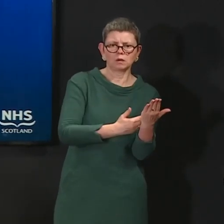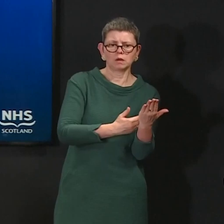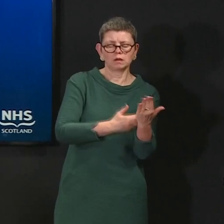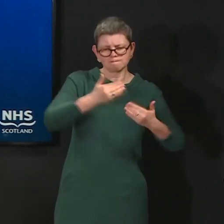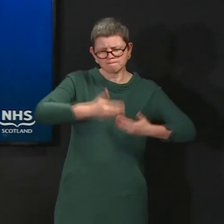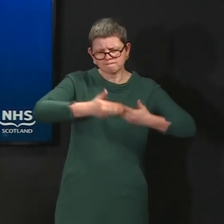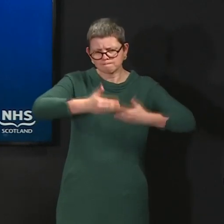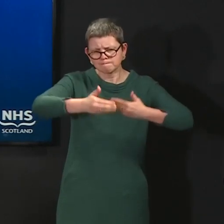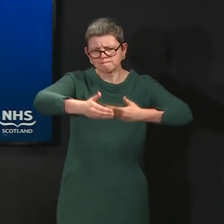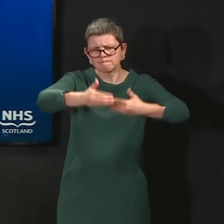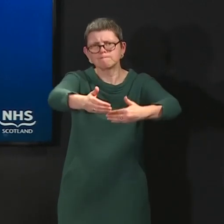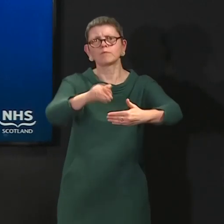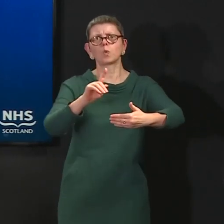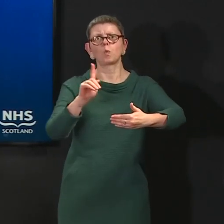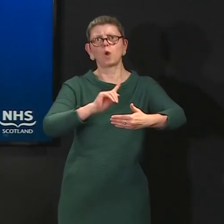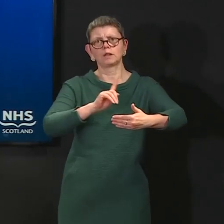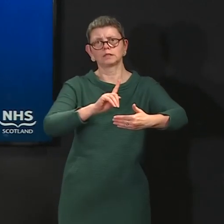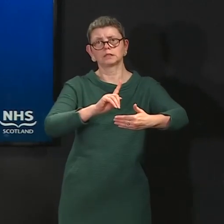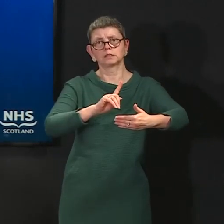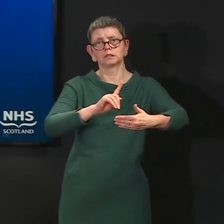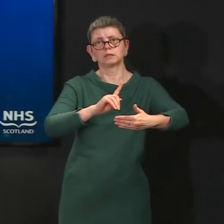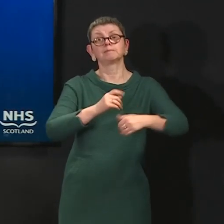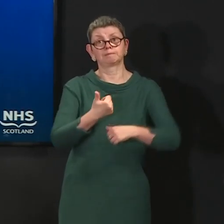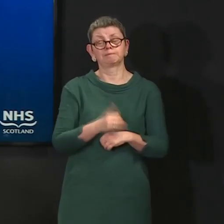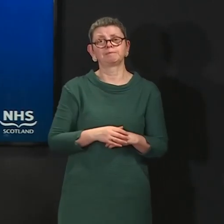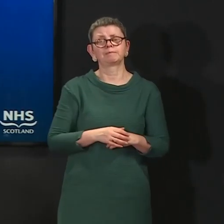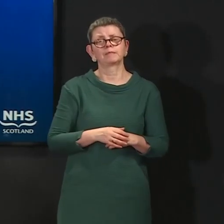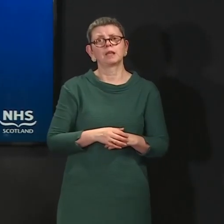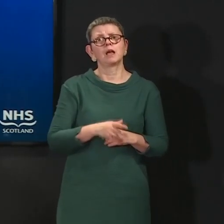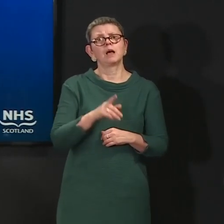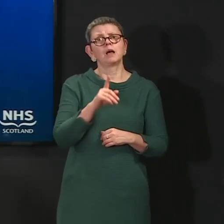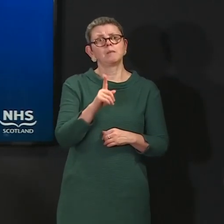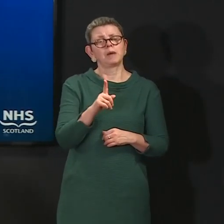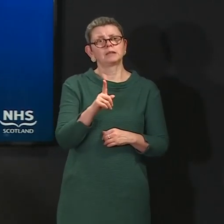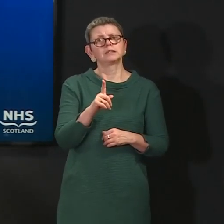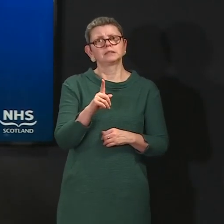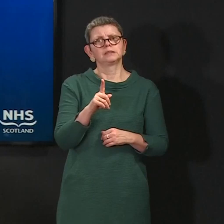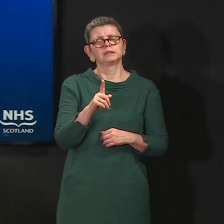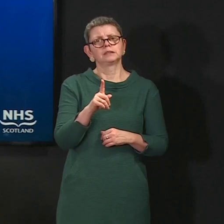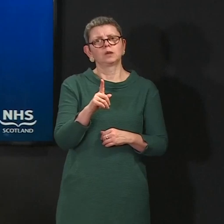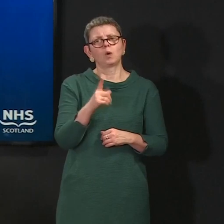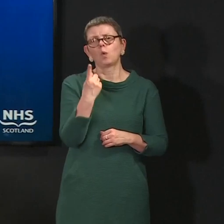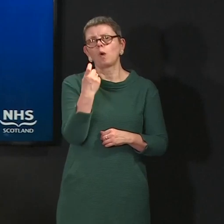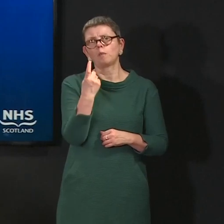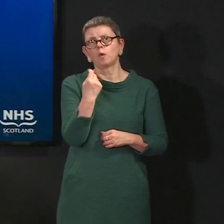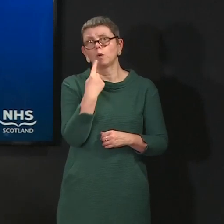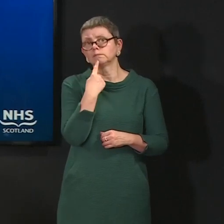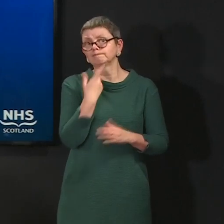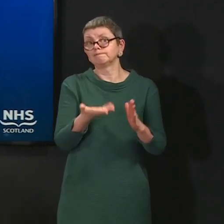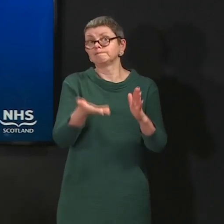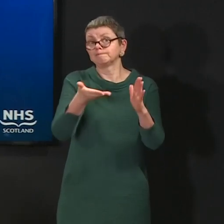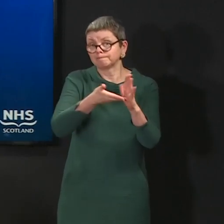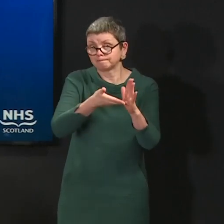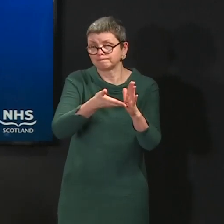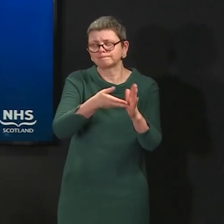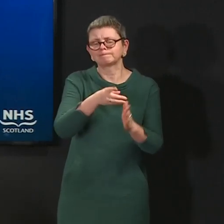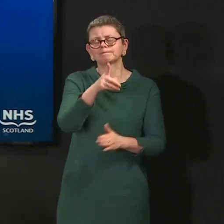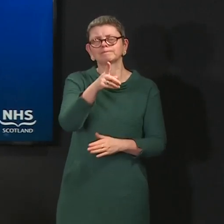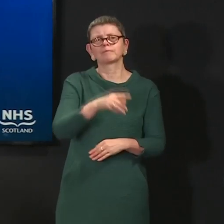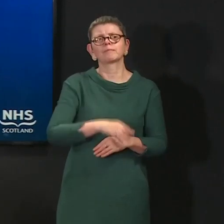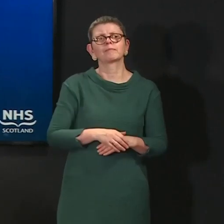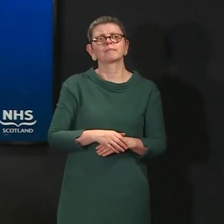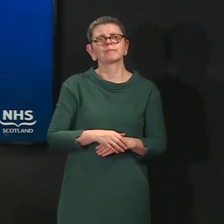steps might be, and then what subsequent steps might be. But before I finish, the other point I need to take this opportunity to make, of